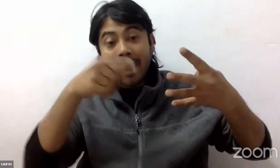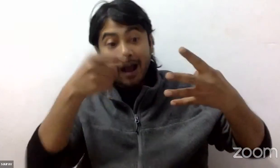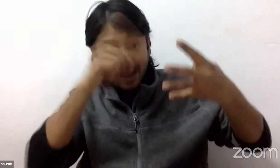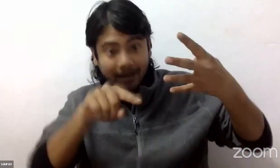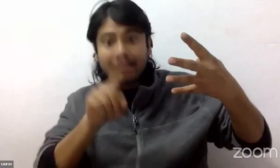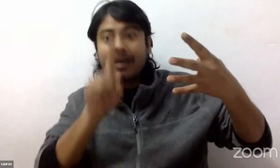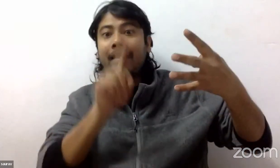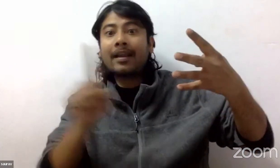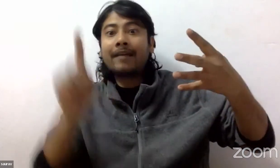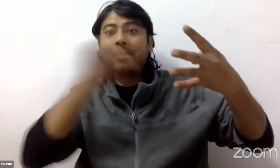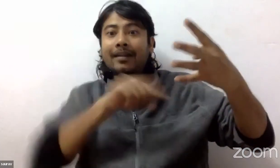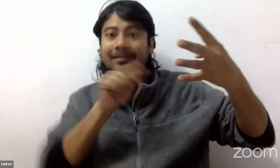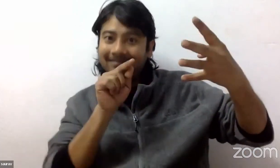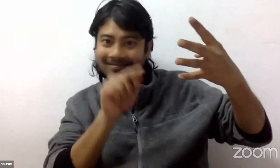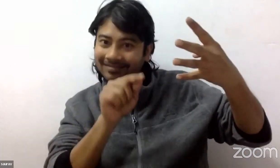in